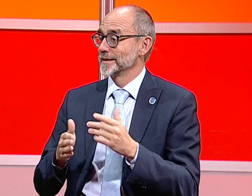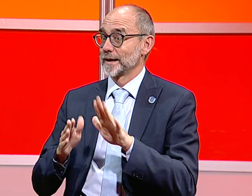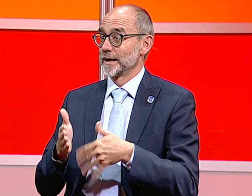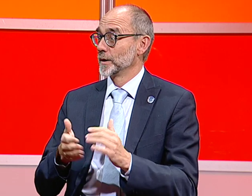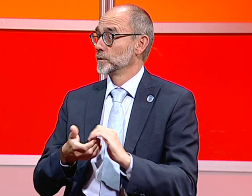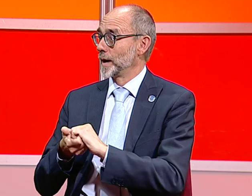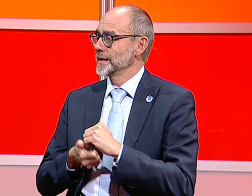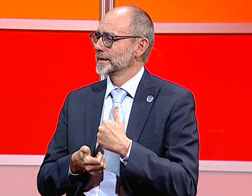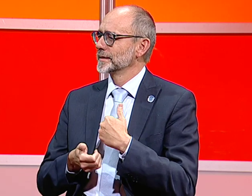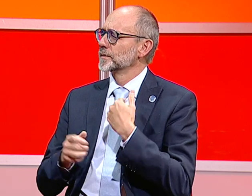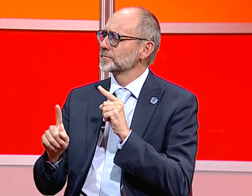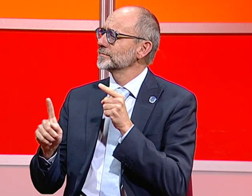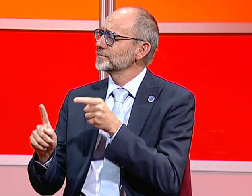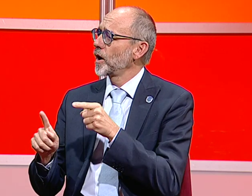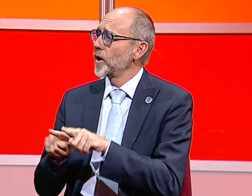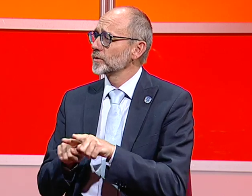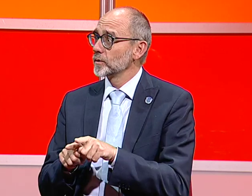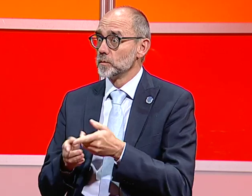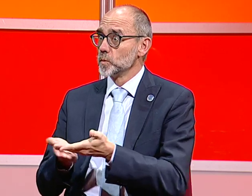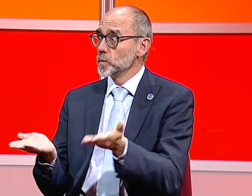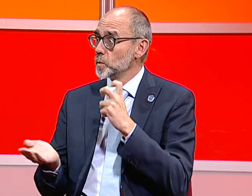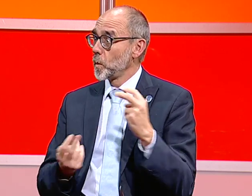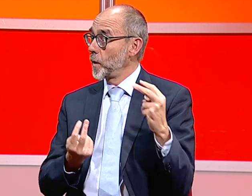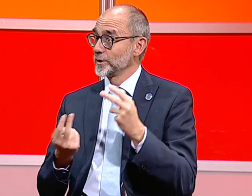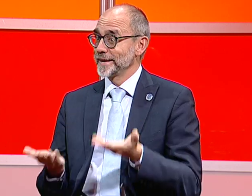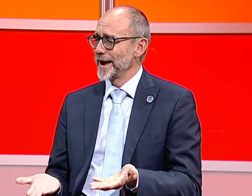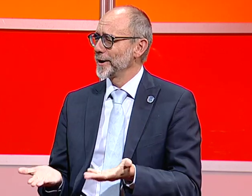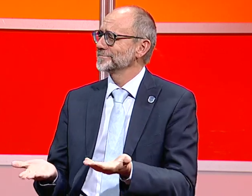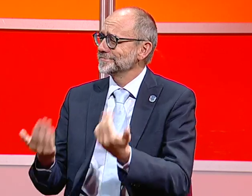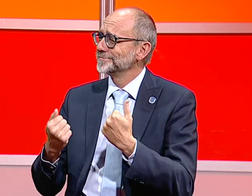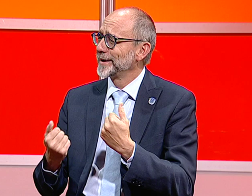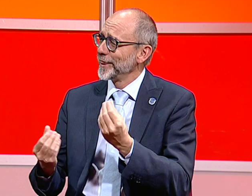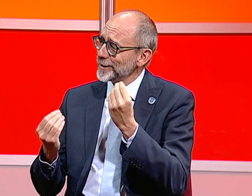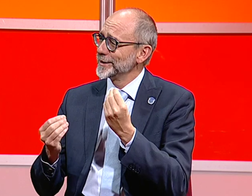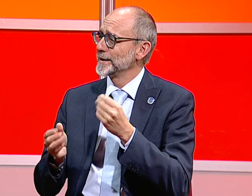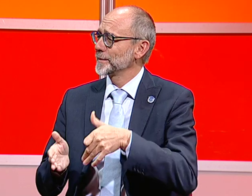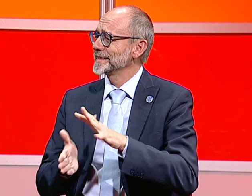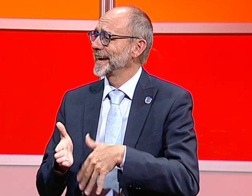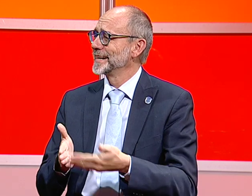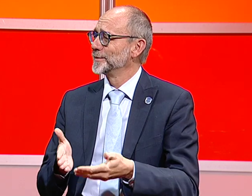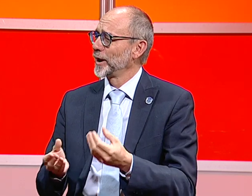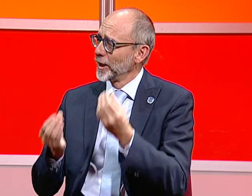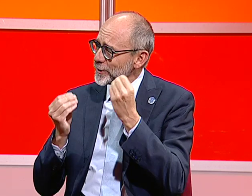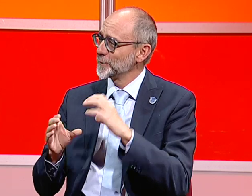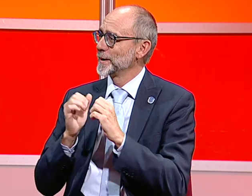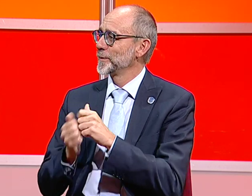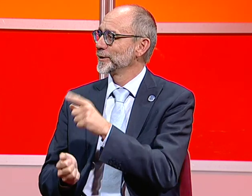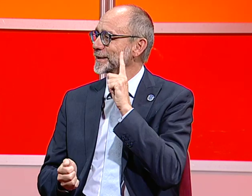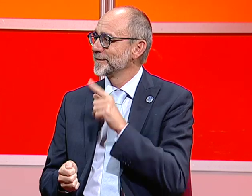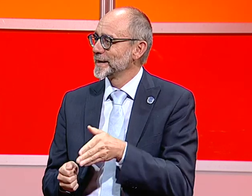for International Sign Language Day, mm-hmm. and you know, is sign language unites us. And